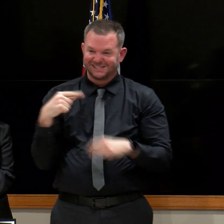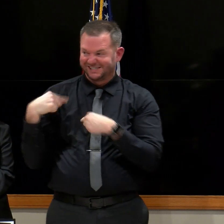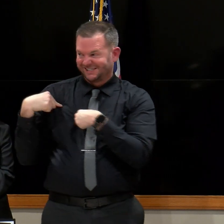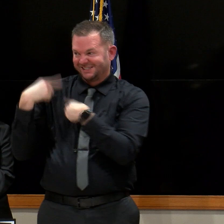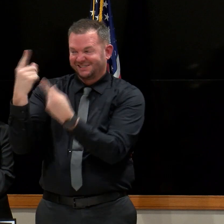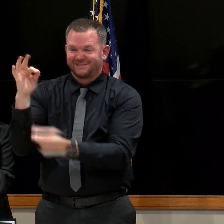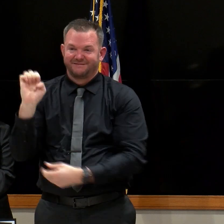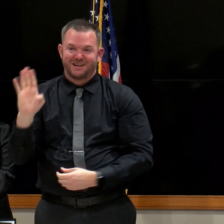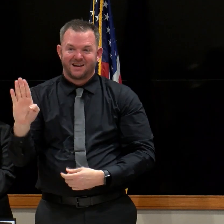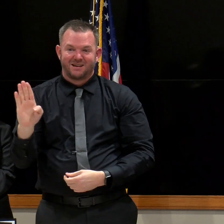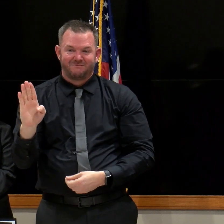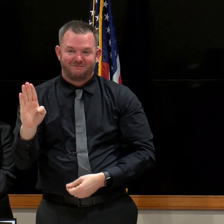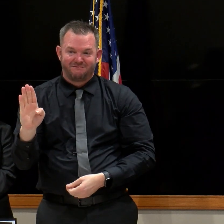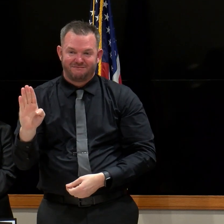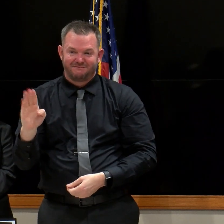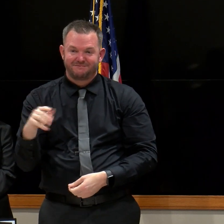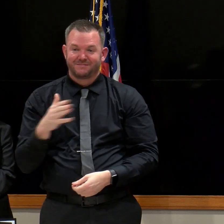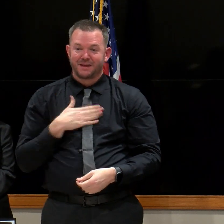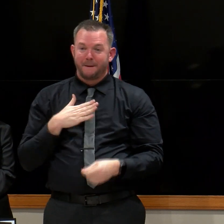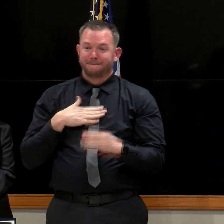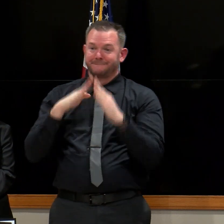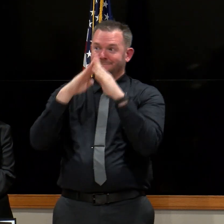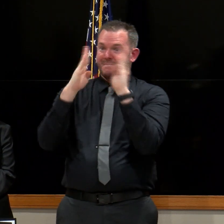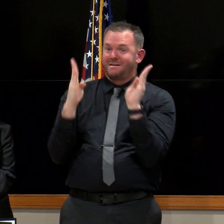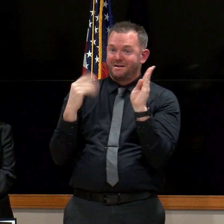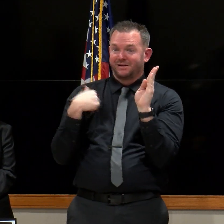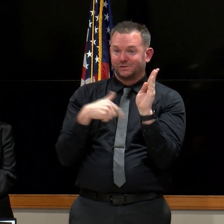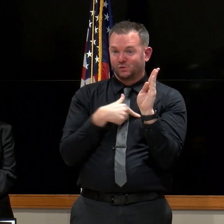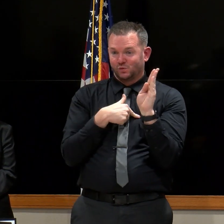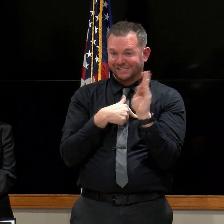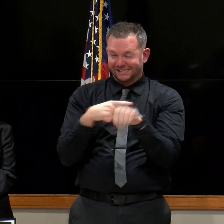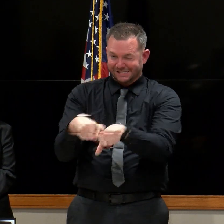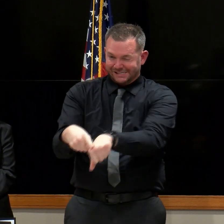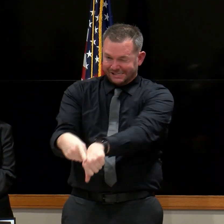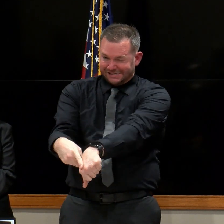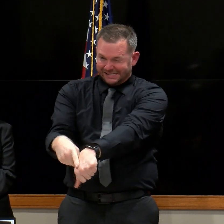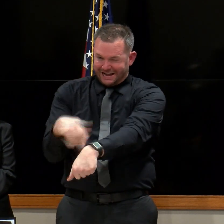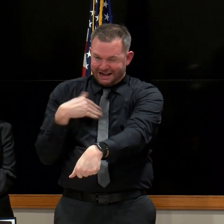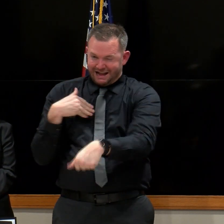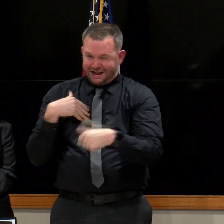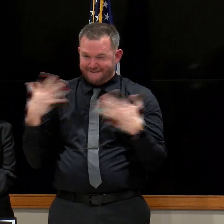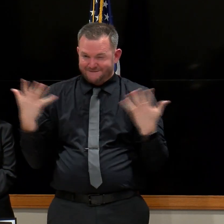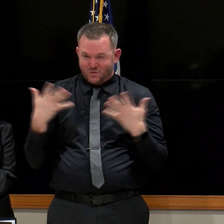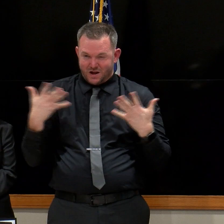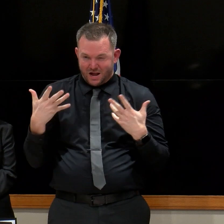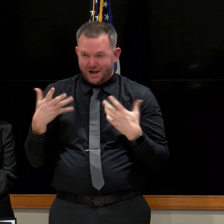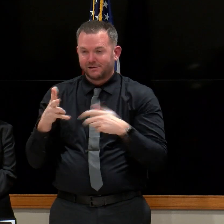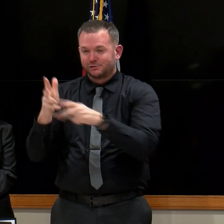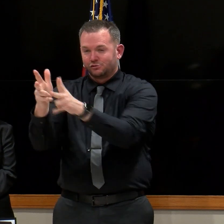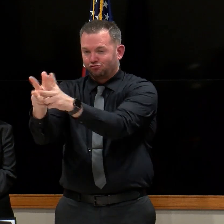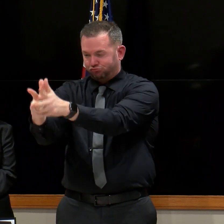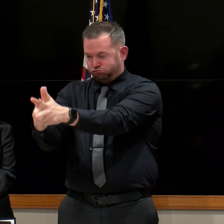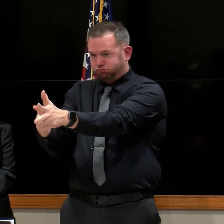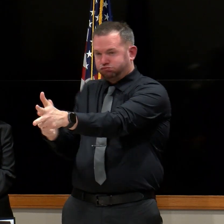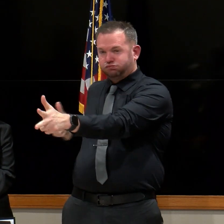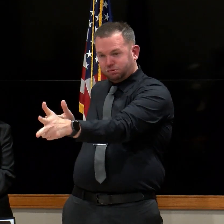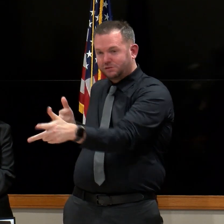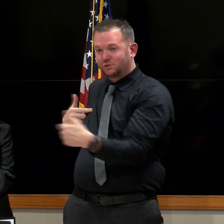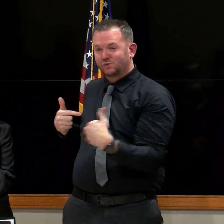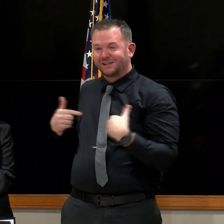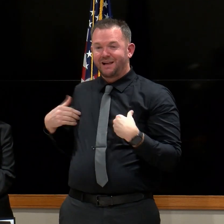long. And we had a small gathering. It was less than 10. It was actually 9 people. And my wife and I were the only ones who were to be inside the